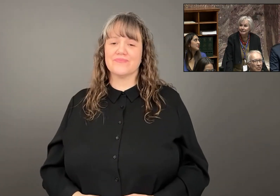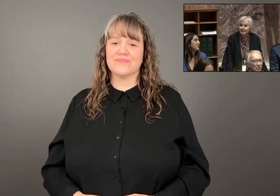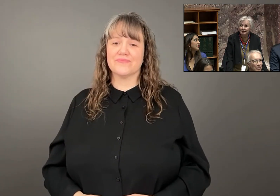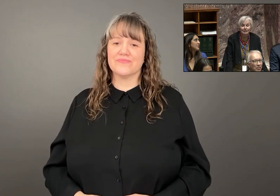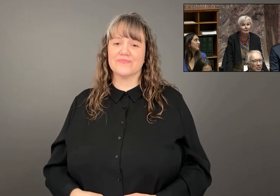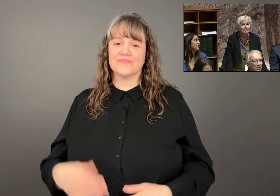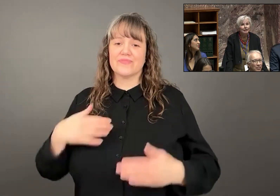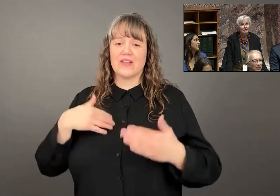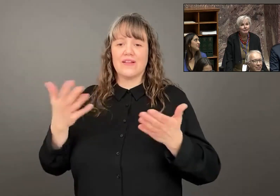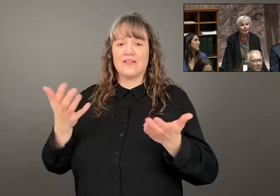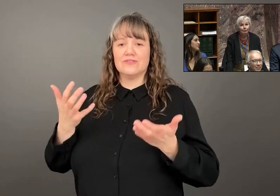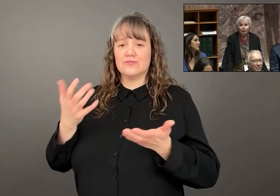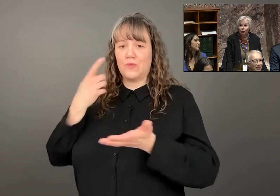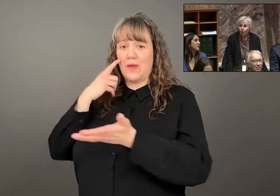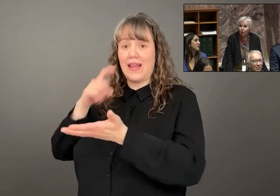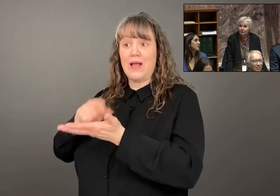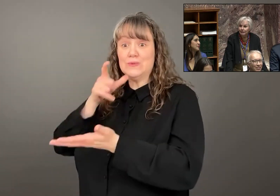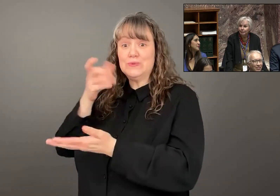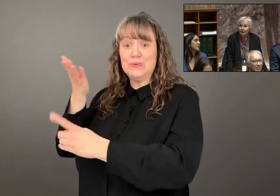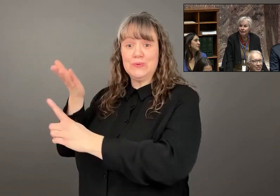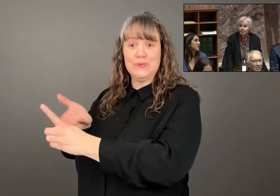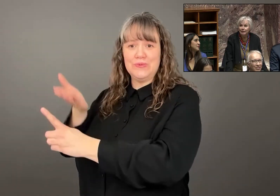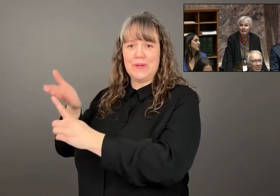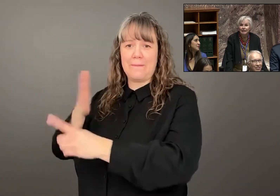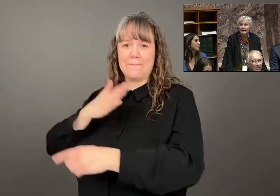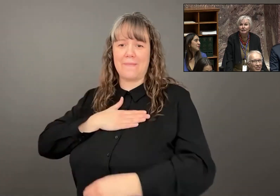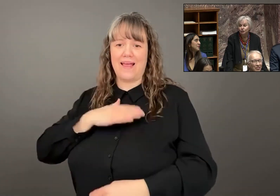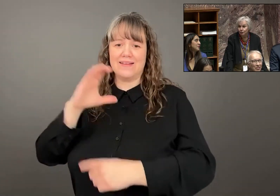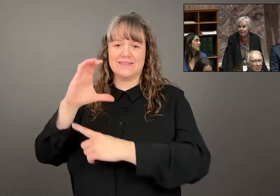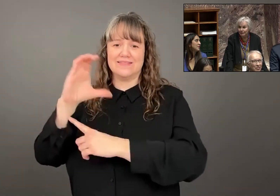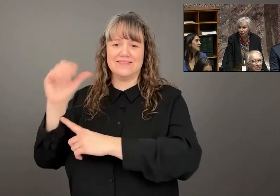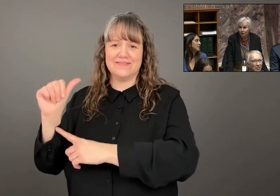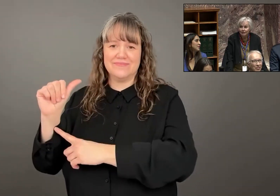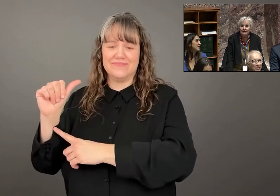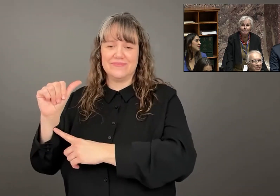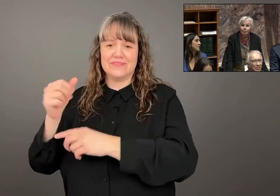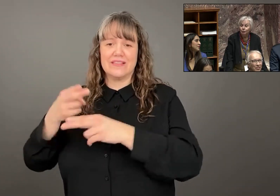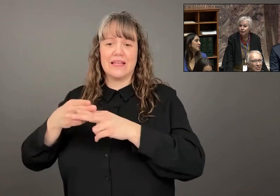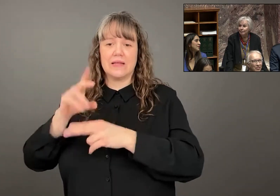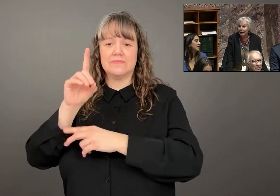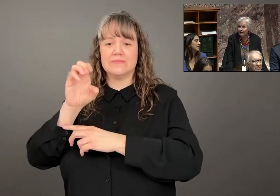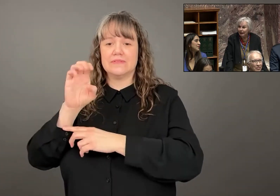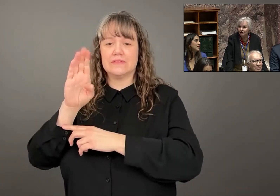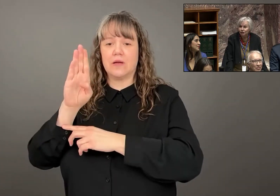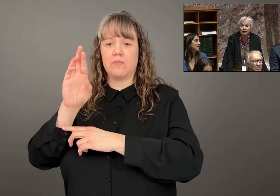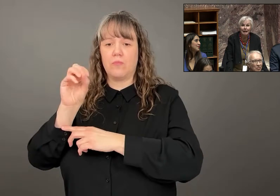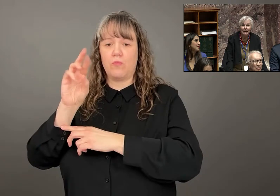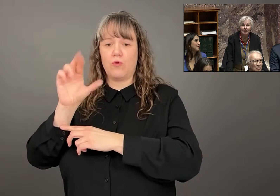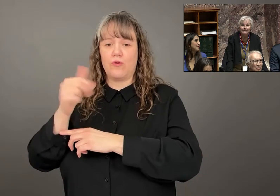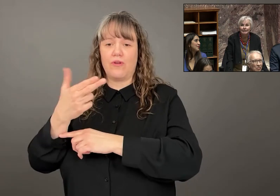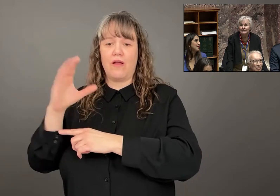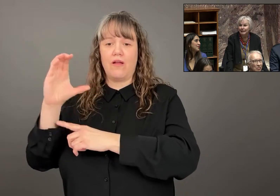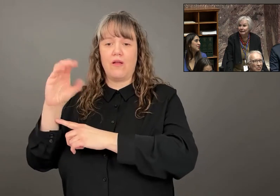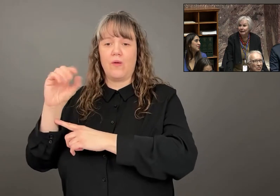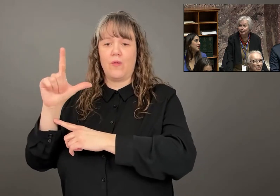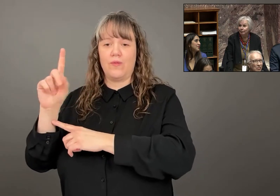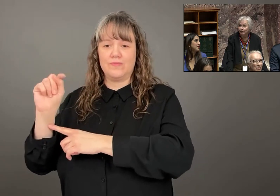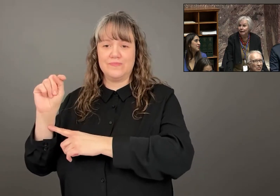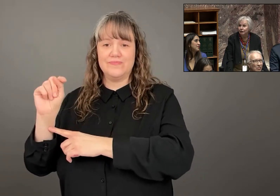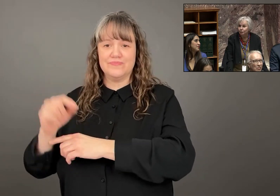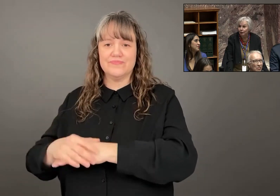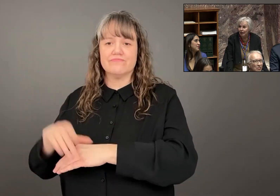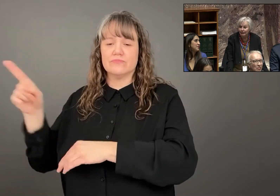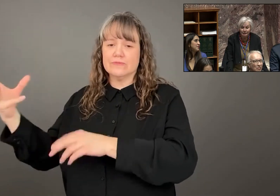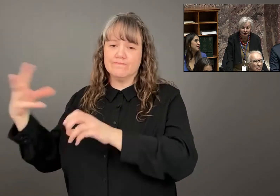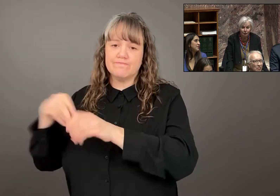constituency assistant, Deborah Colt. Deborah has been instrumental both in my election and in setting up a